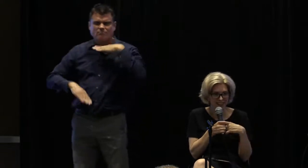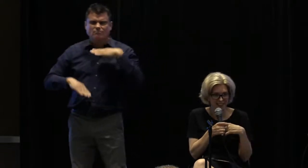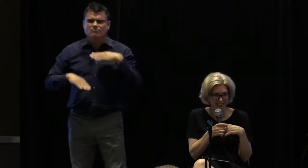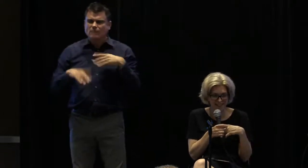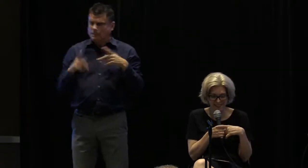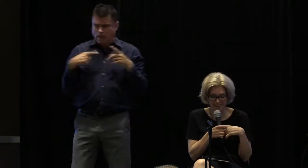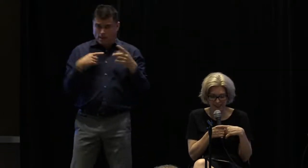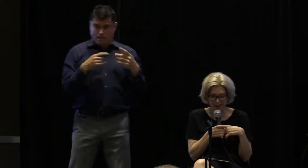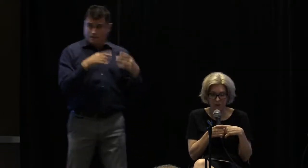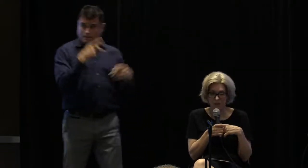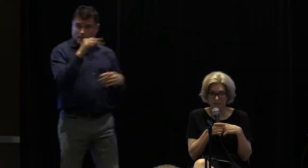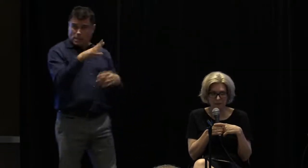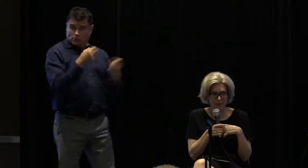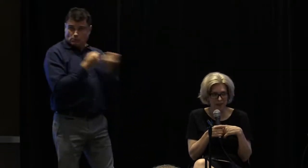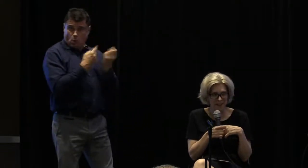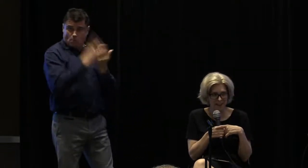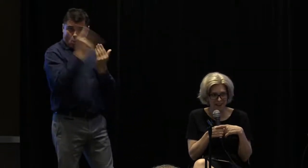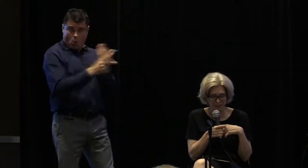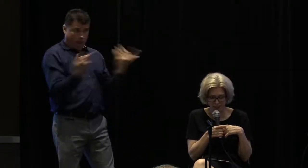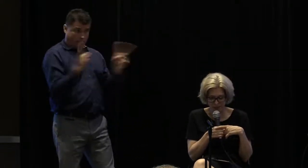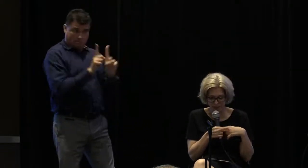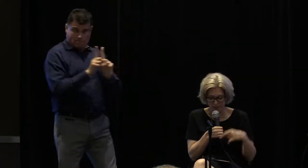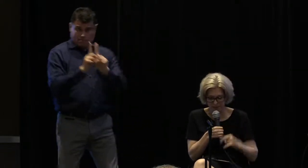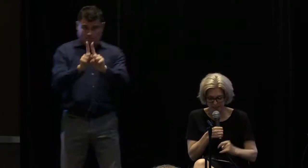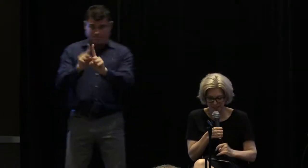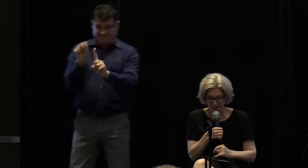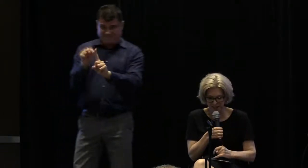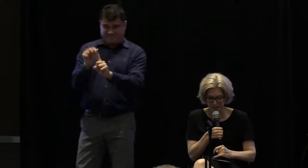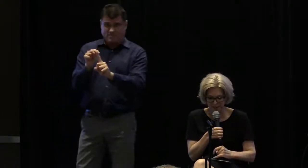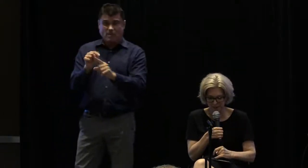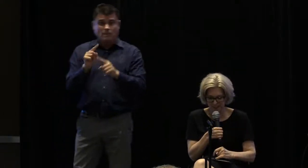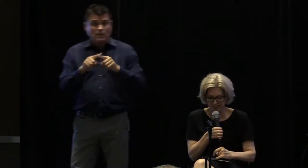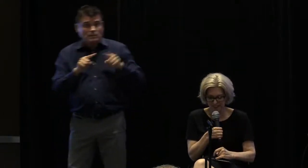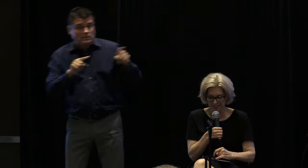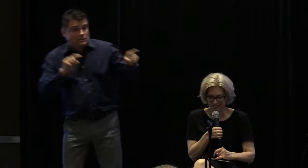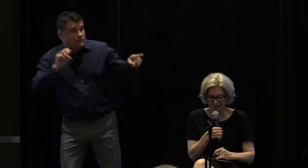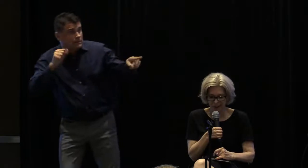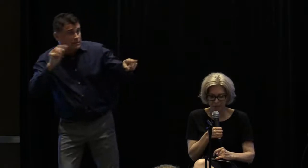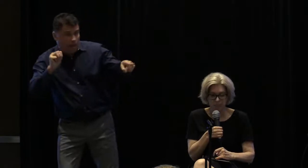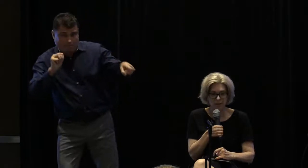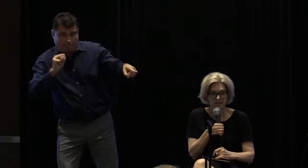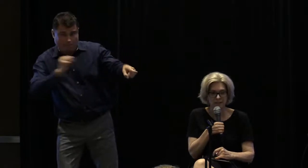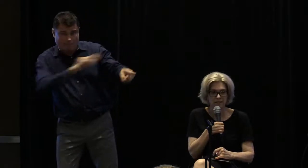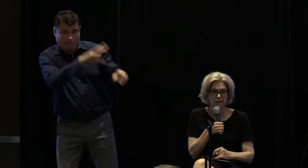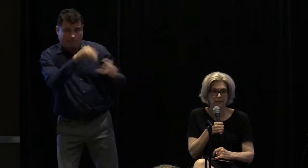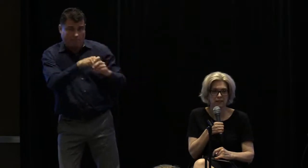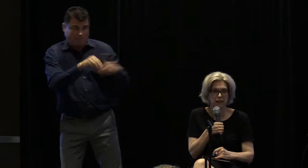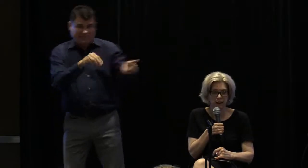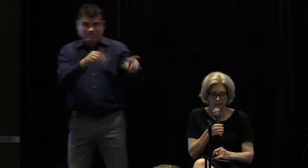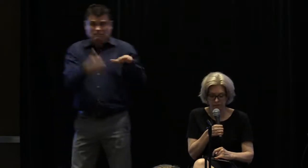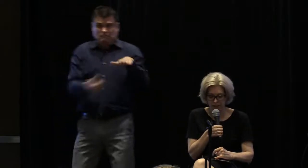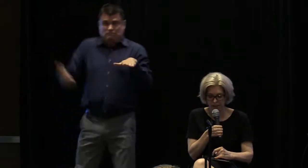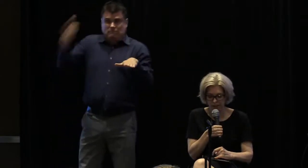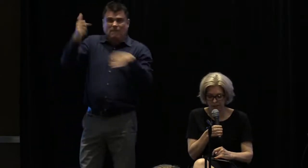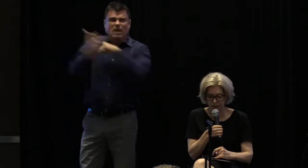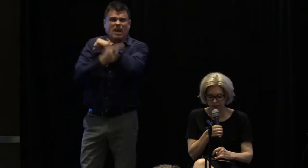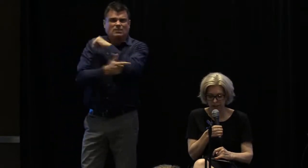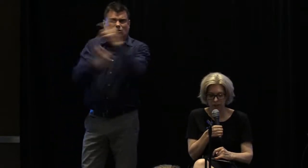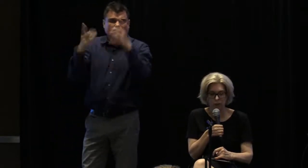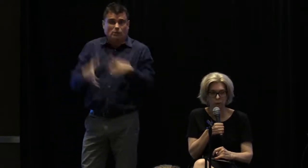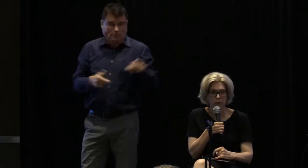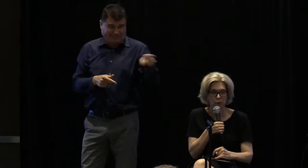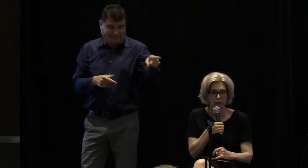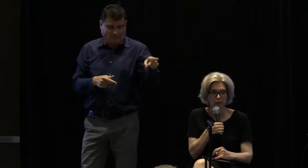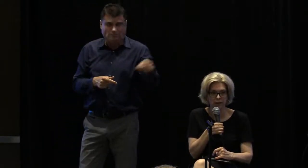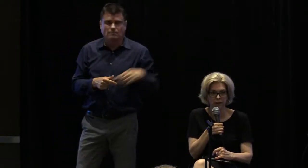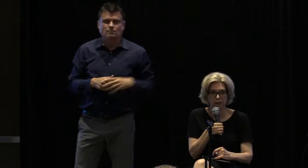Disability Alliance, where Sam eventually became the executive director. I was president of a theater company